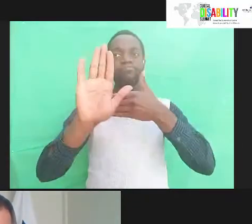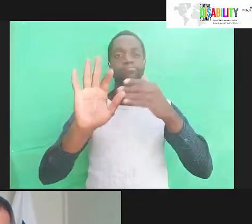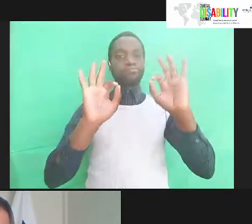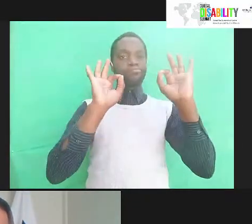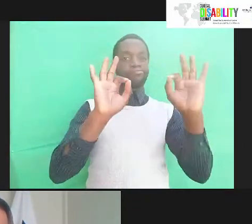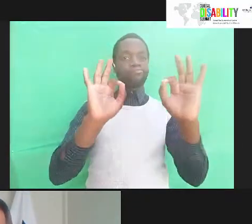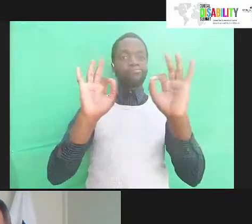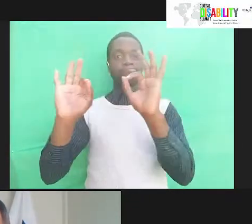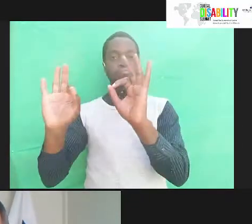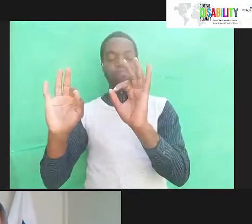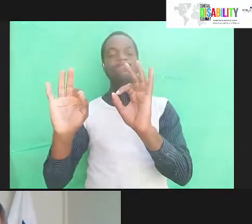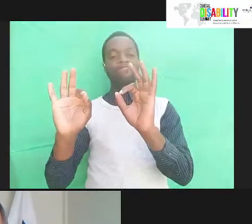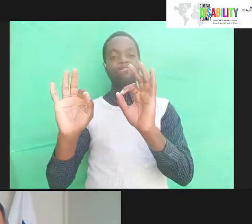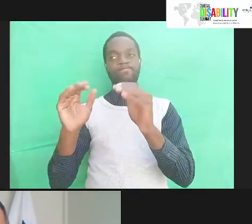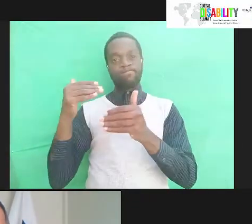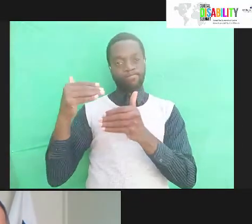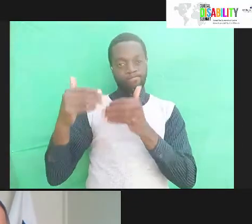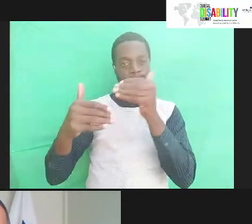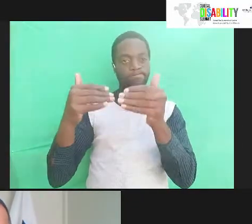huh